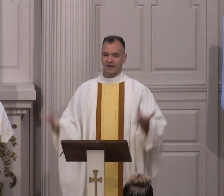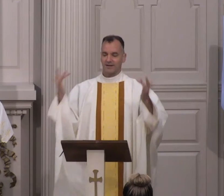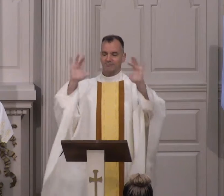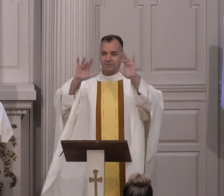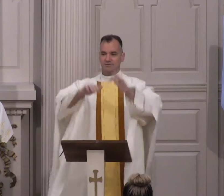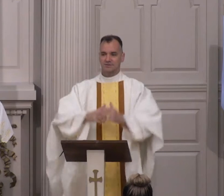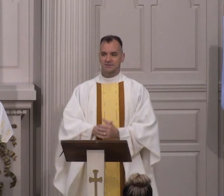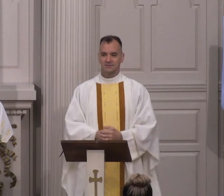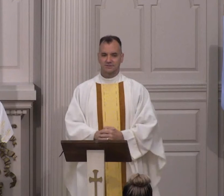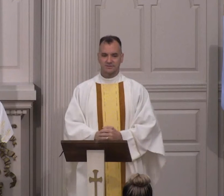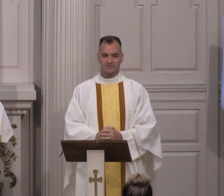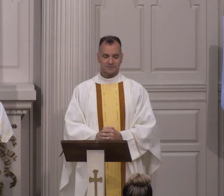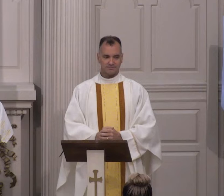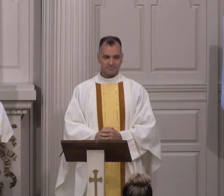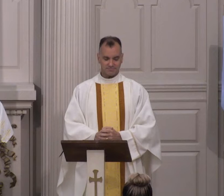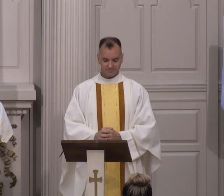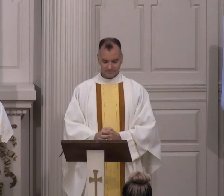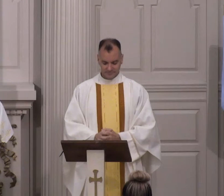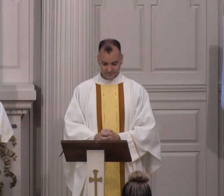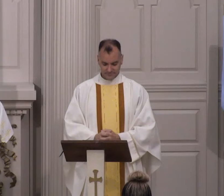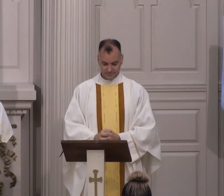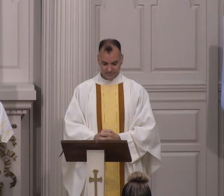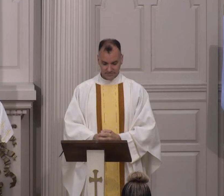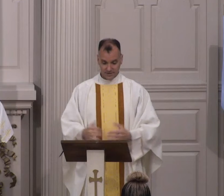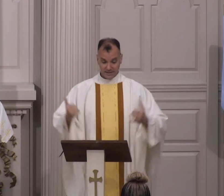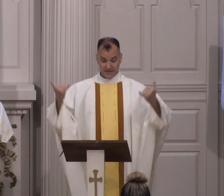Lord, have mercy.